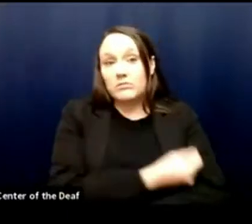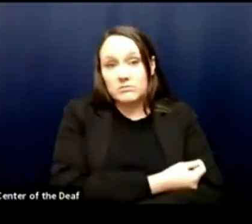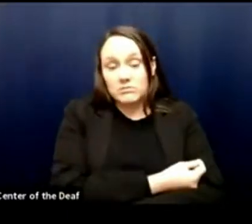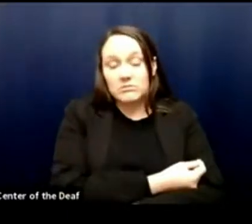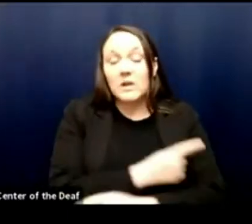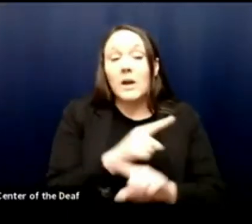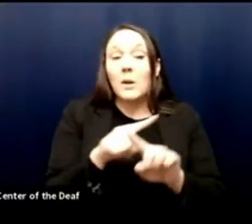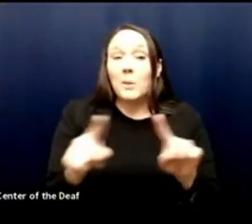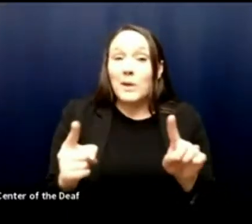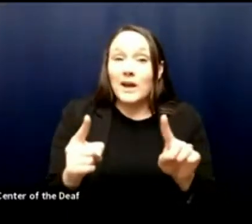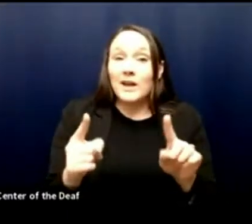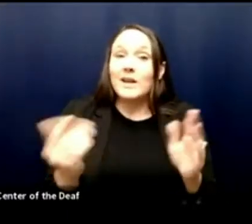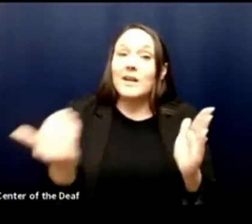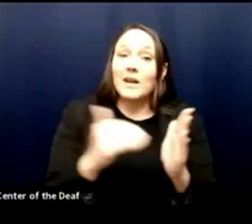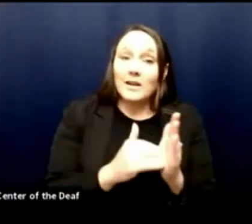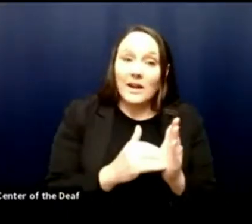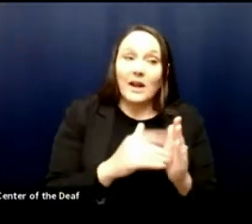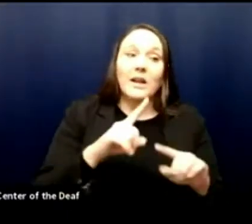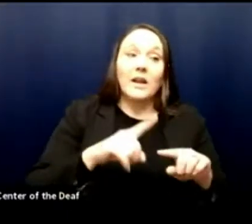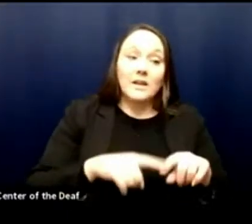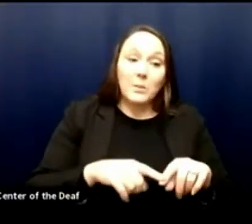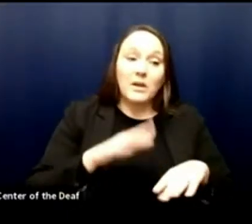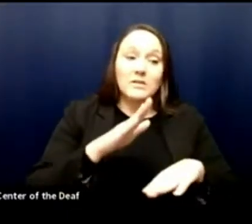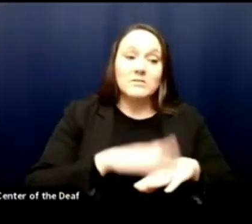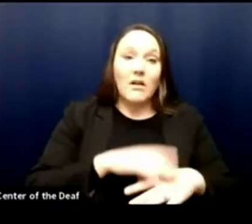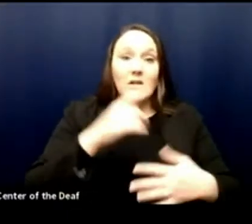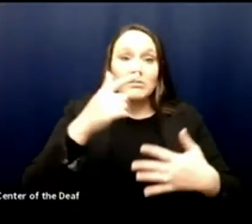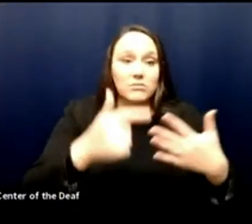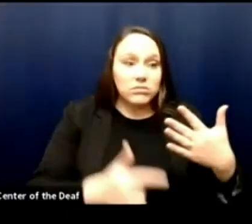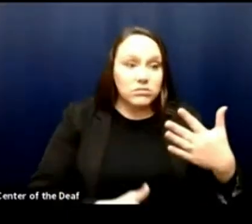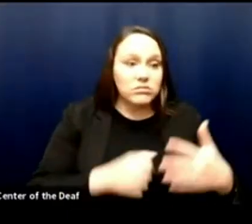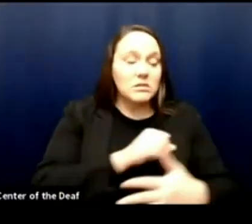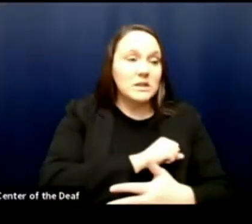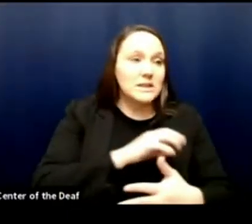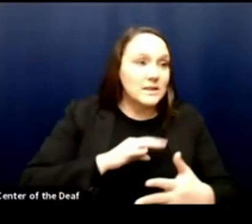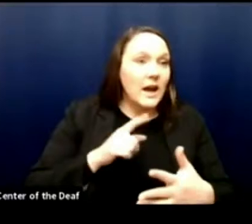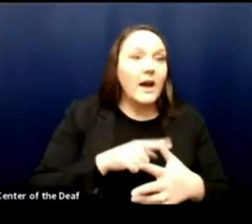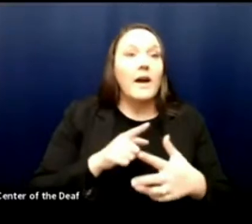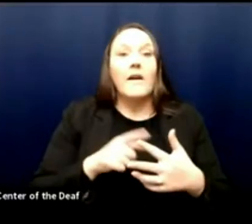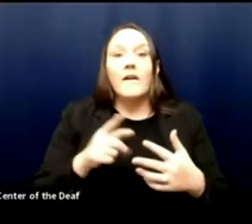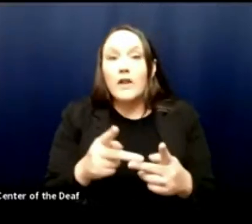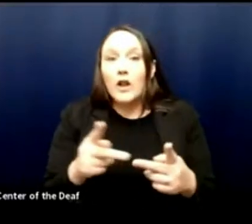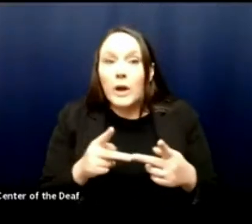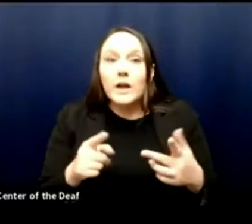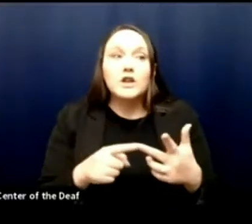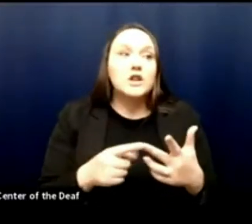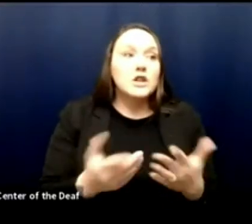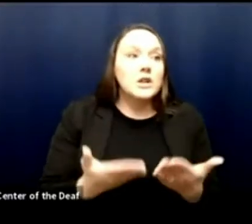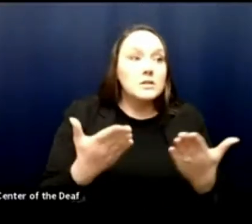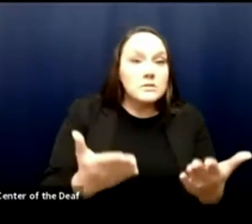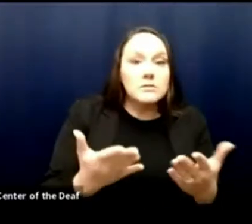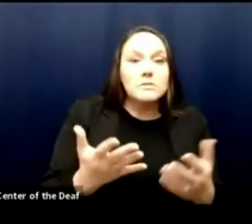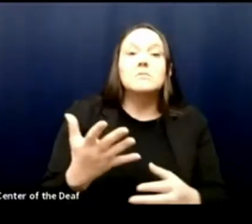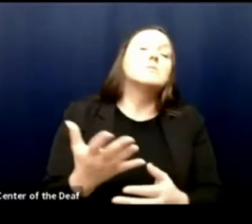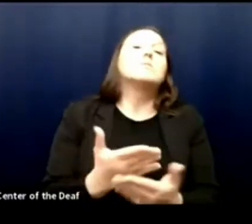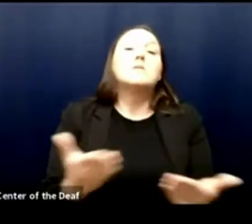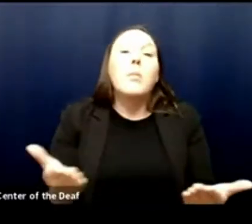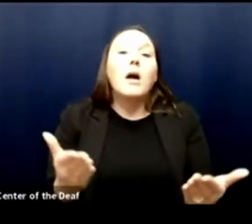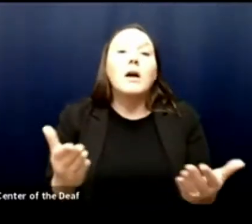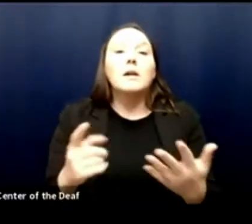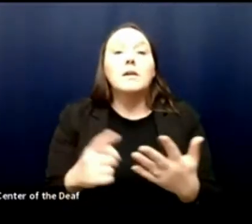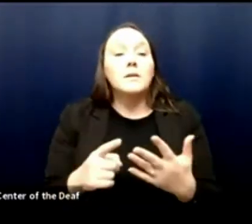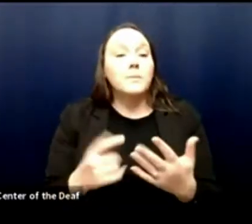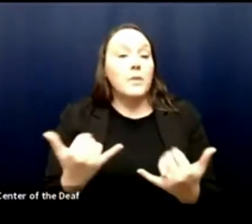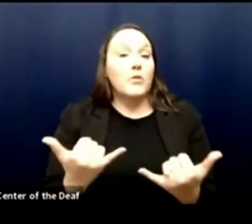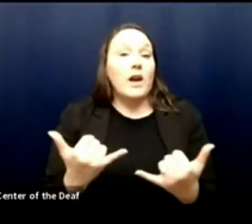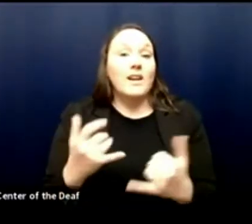this all depends on a variety of factors, such as staffing, location, and supply. Right now, the demand continues to